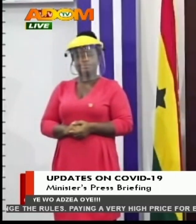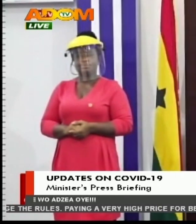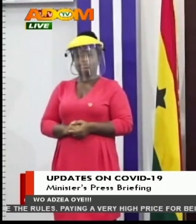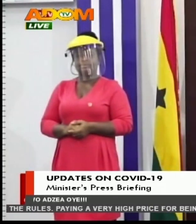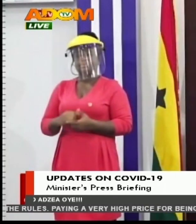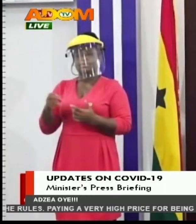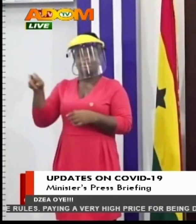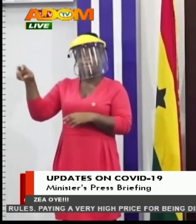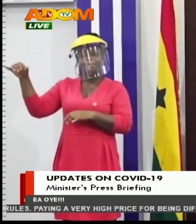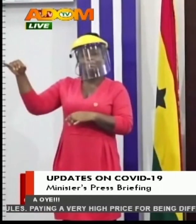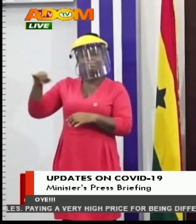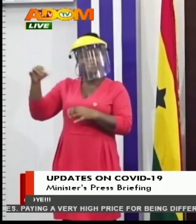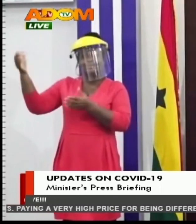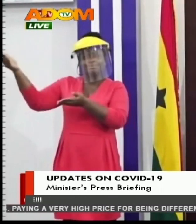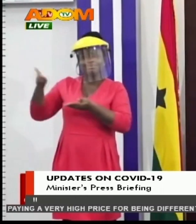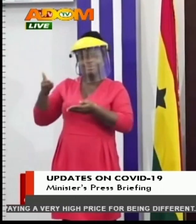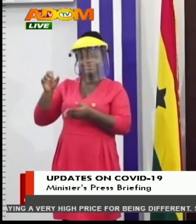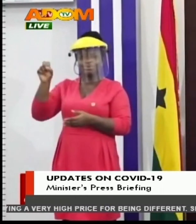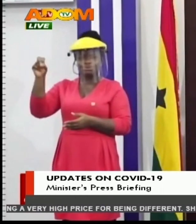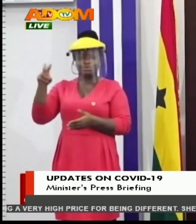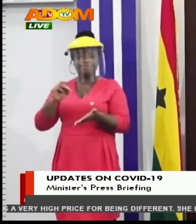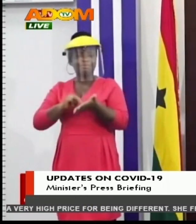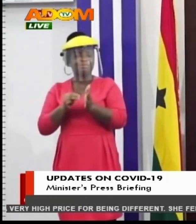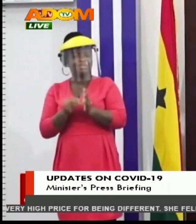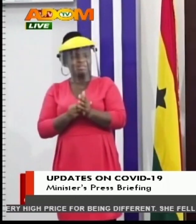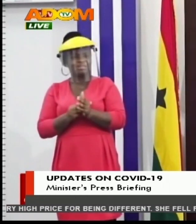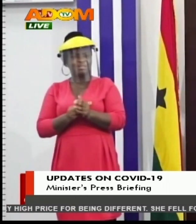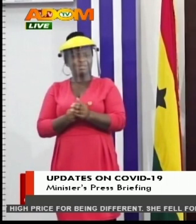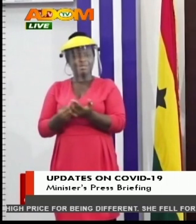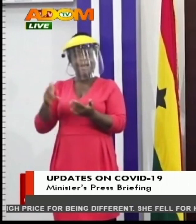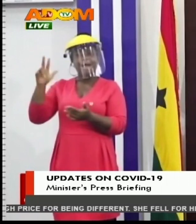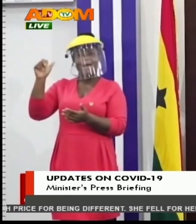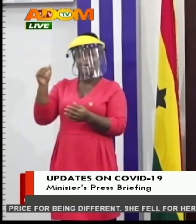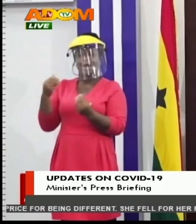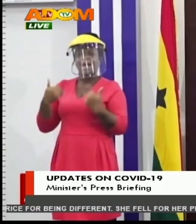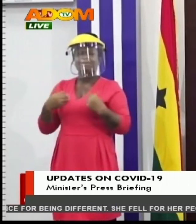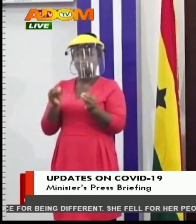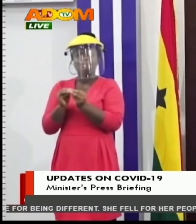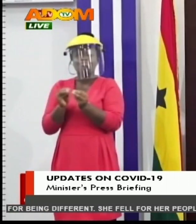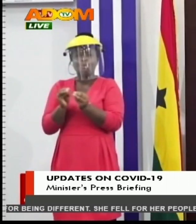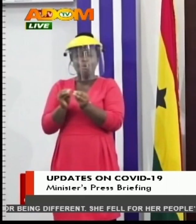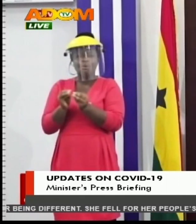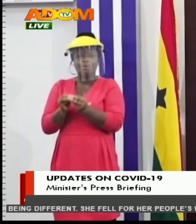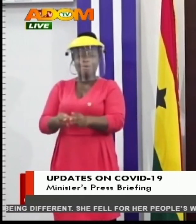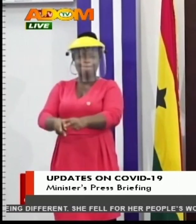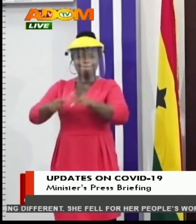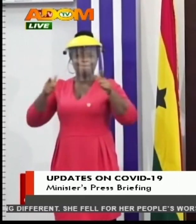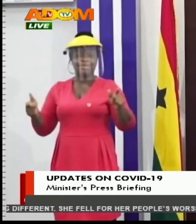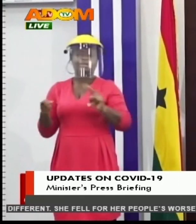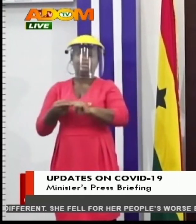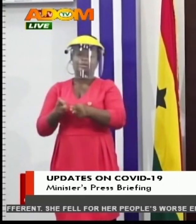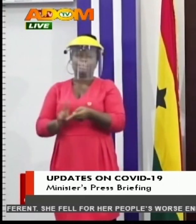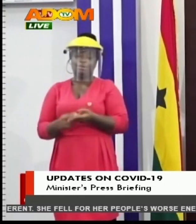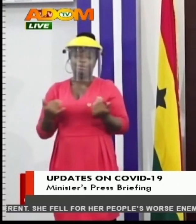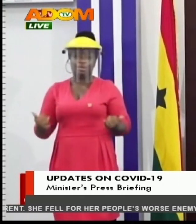Accra Metro. Kumasi Metro reported 19, and Obuasi reported 38 cases.